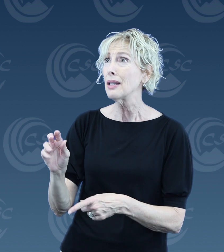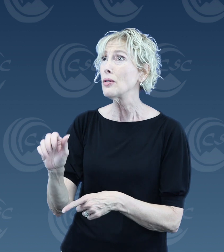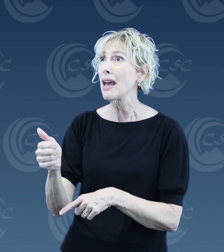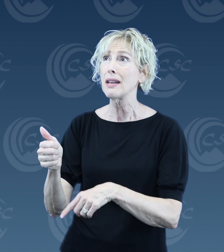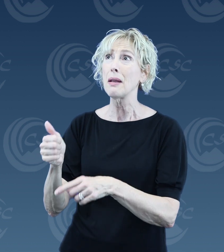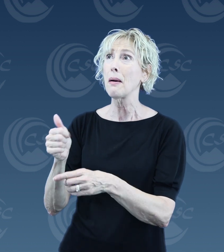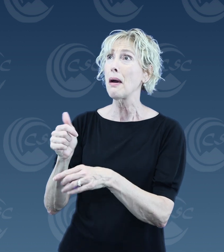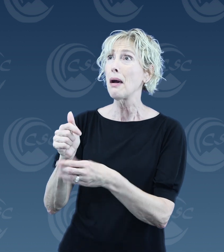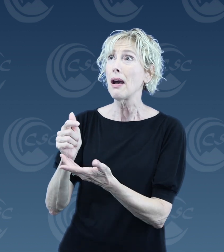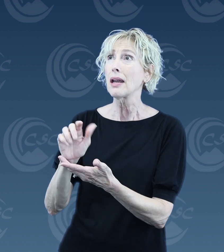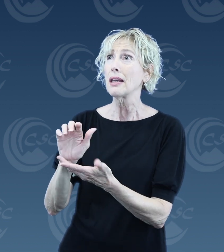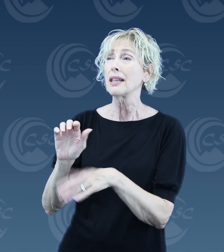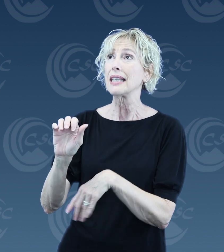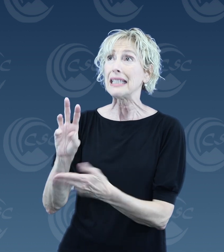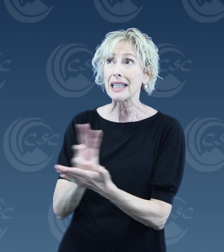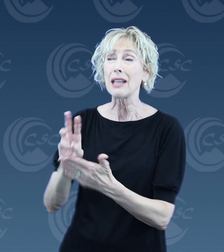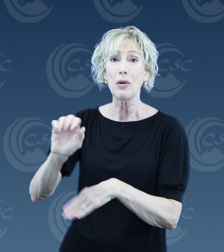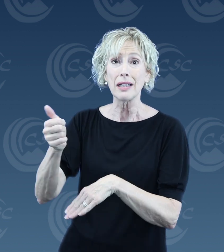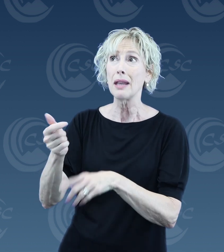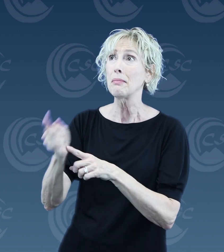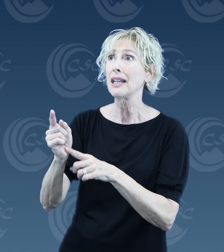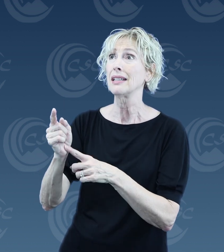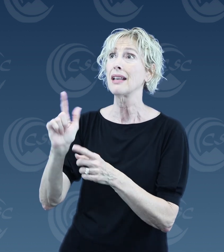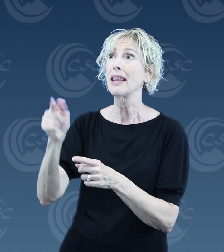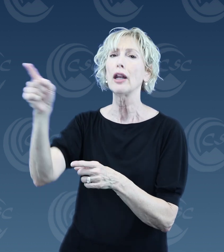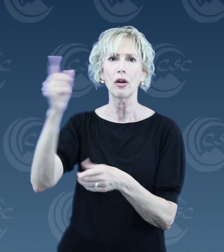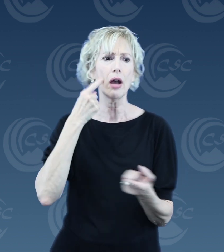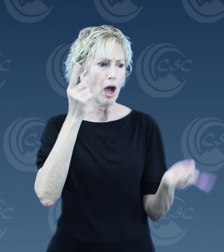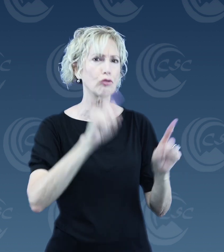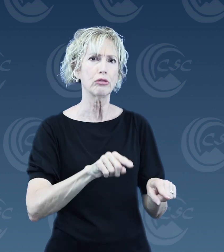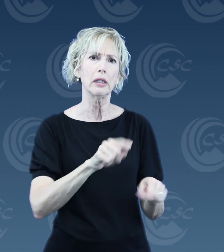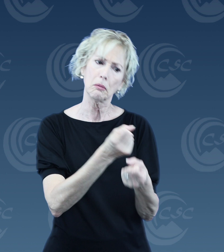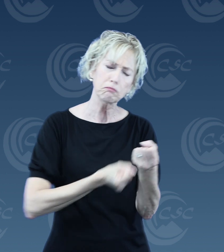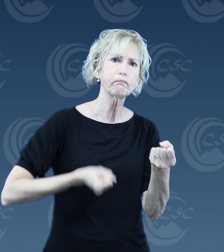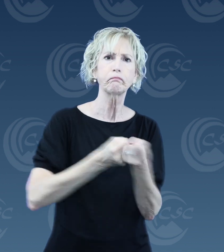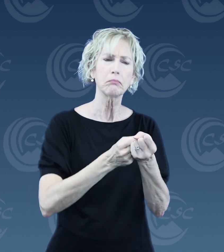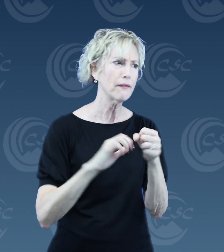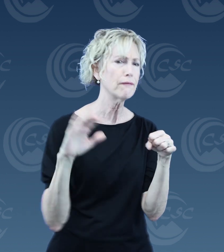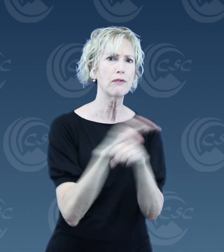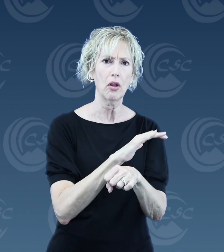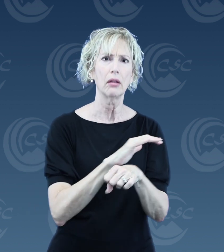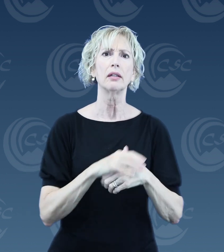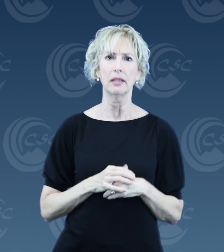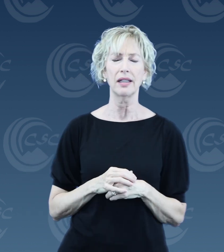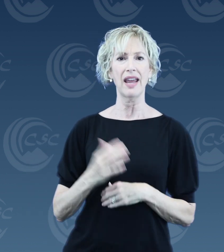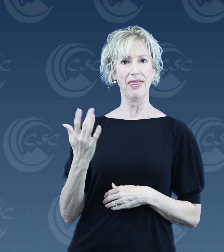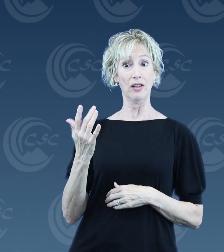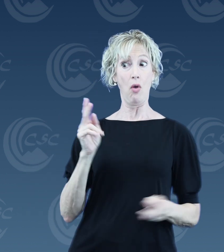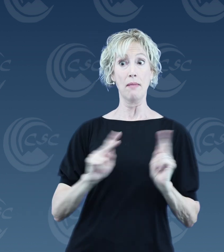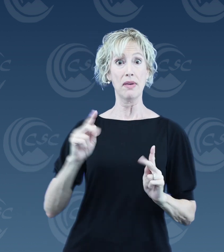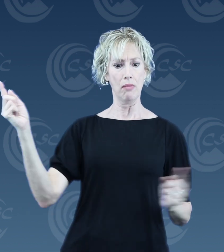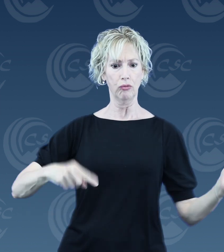the president agreed and authorized the full force of the federal government in support of us. That's why we have these